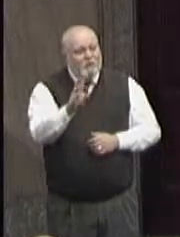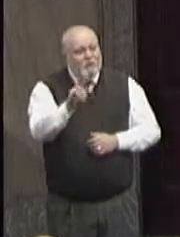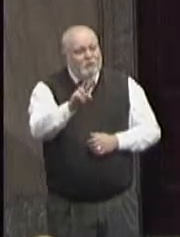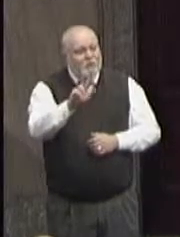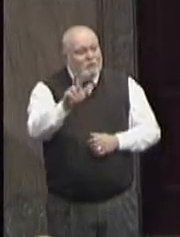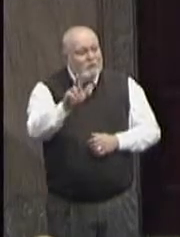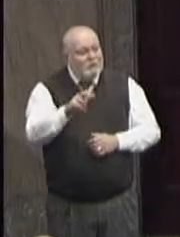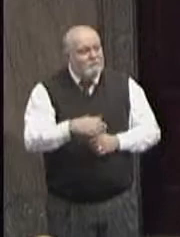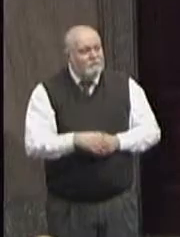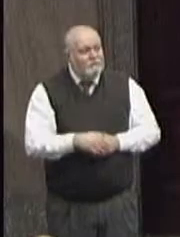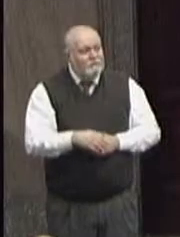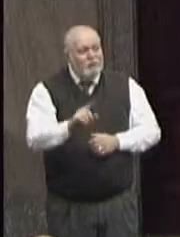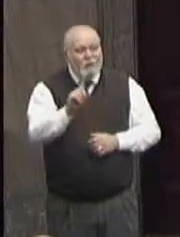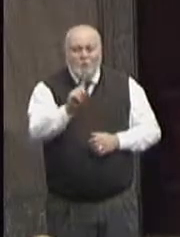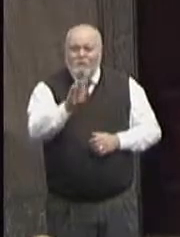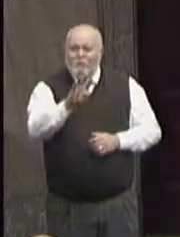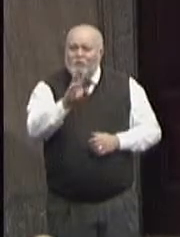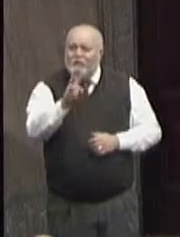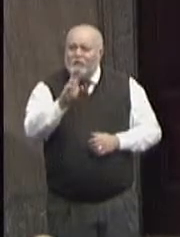14623,